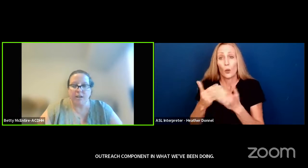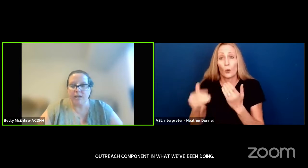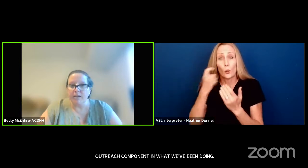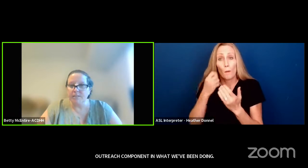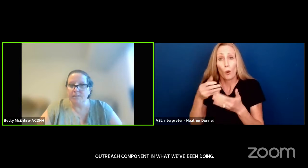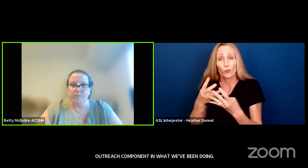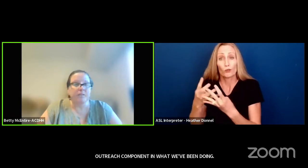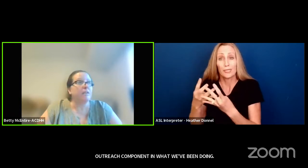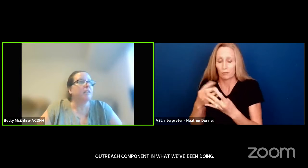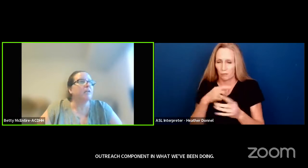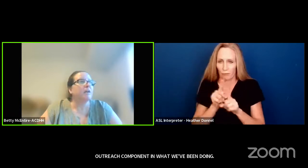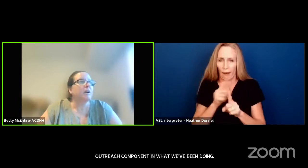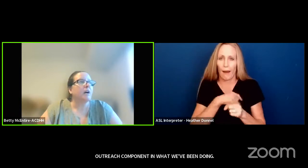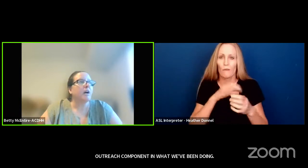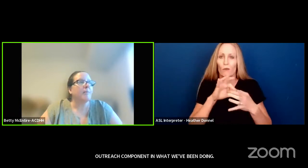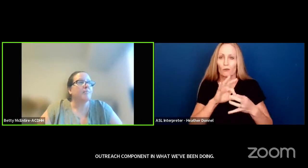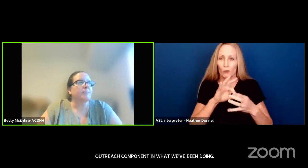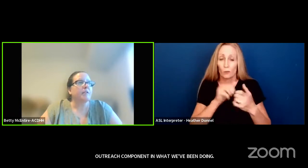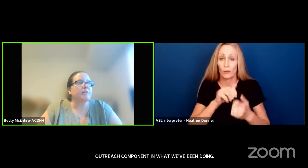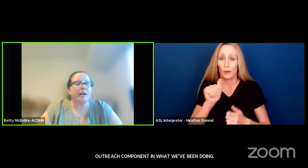with ASDB,